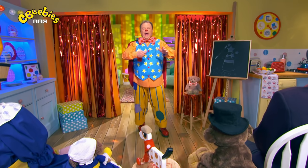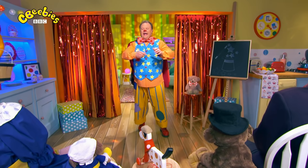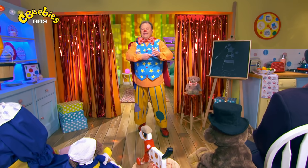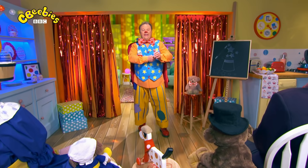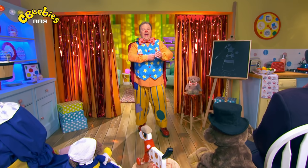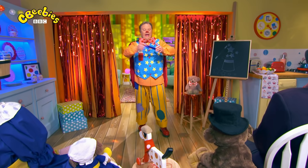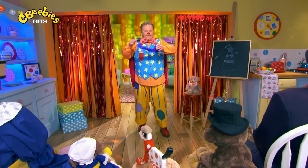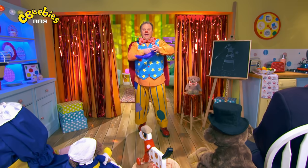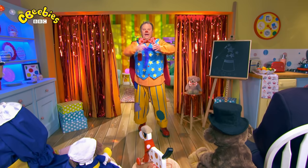wait.